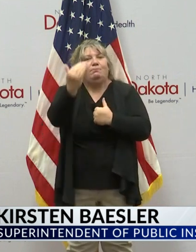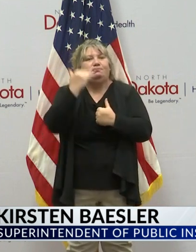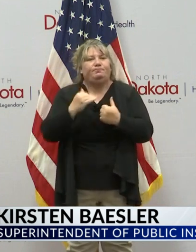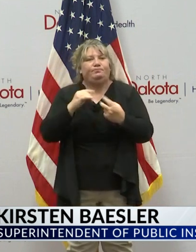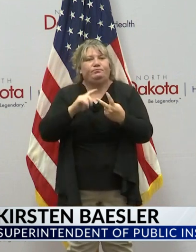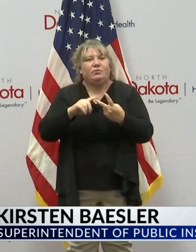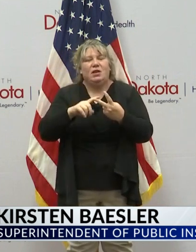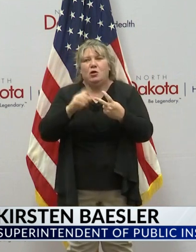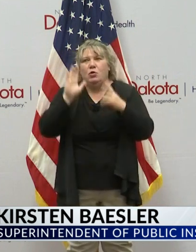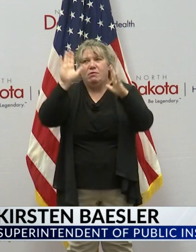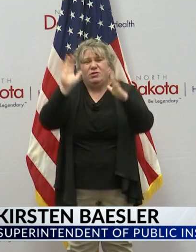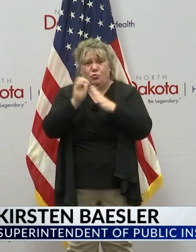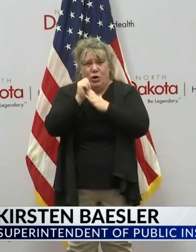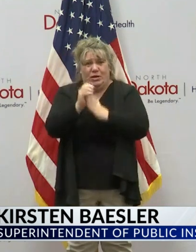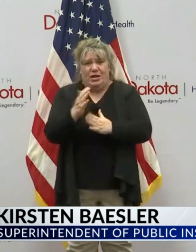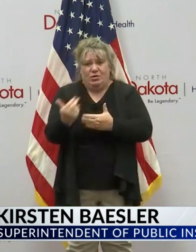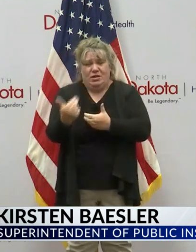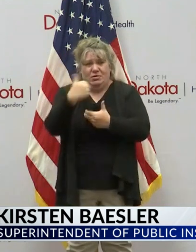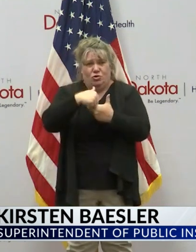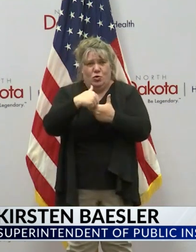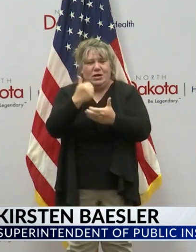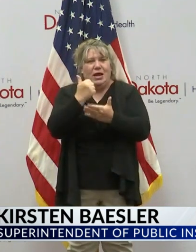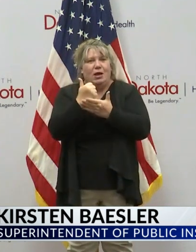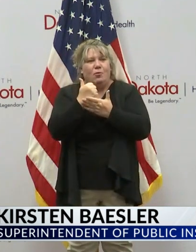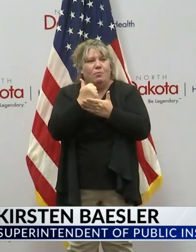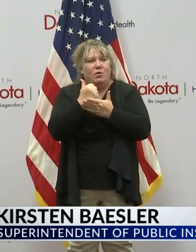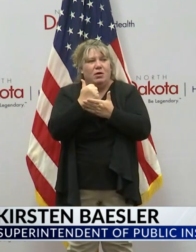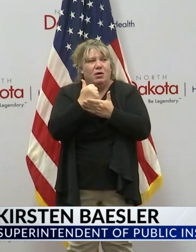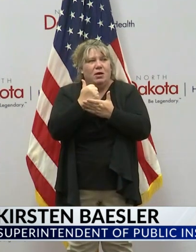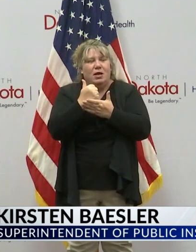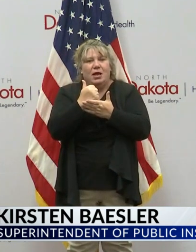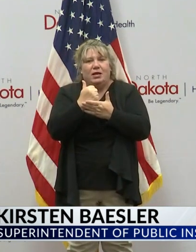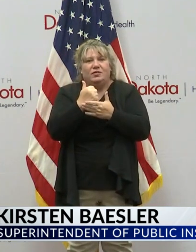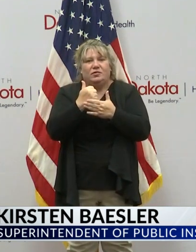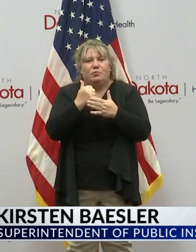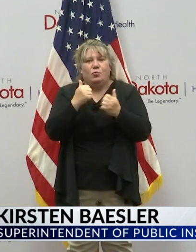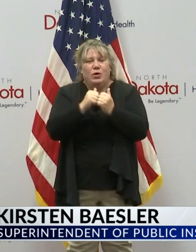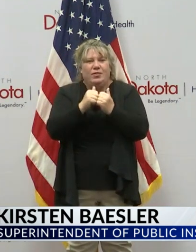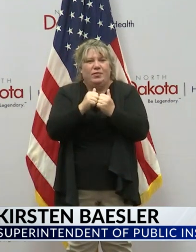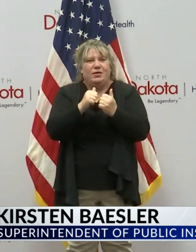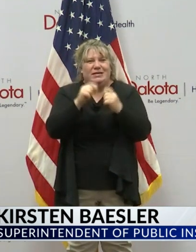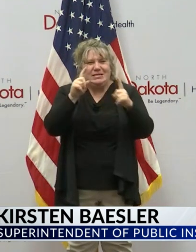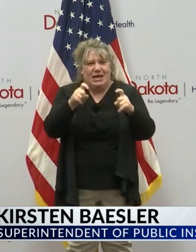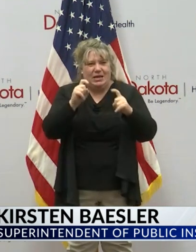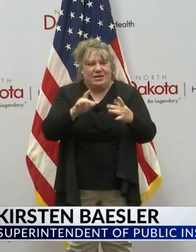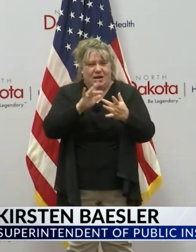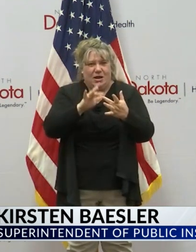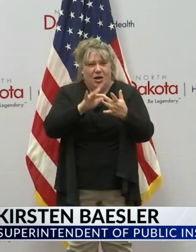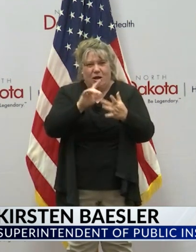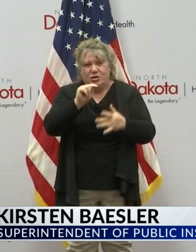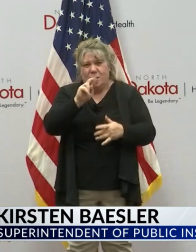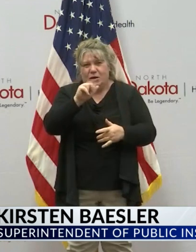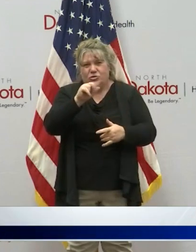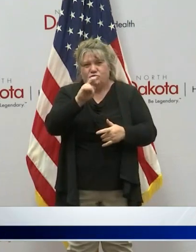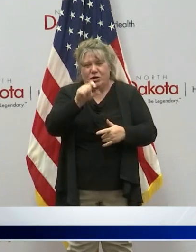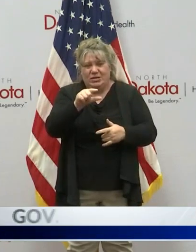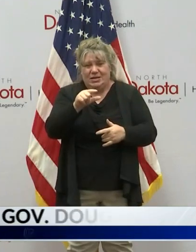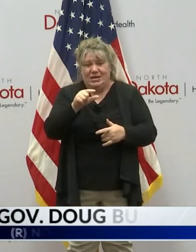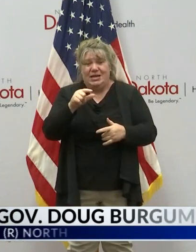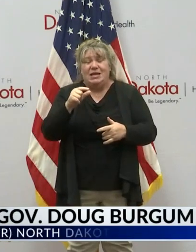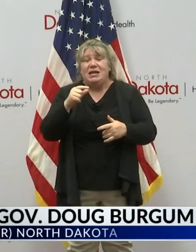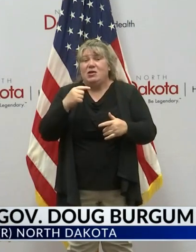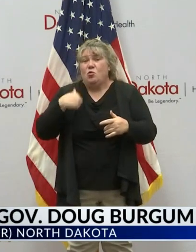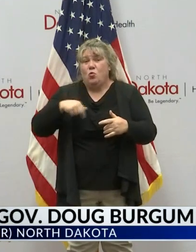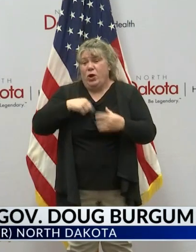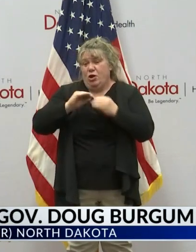great leaders that have come on board to help drive testing and contact tracing. You've seen that we're moving up on the leaderboard to number 4 in